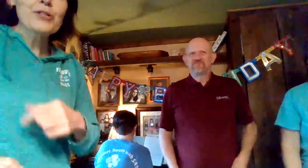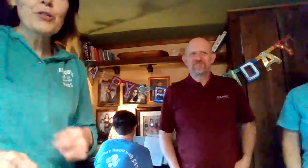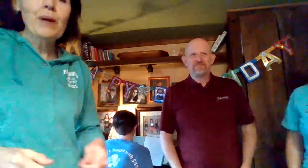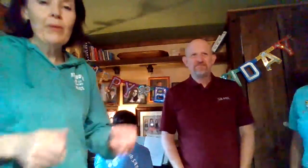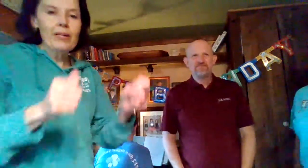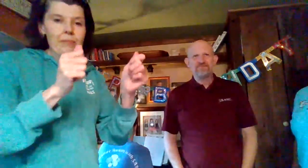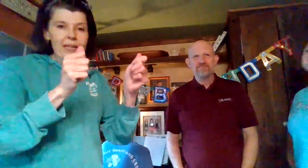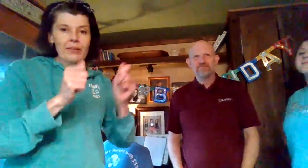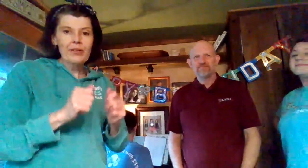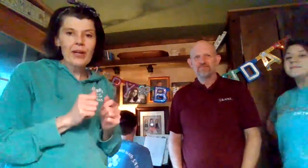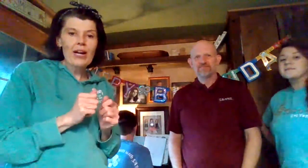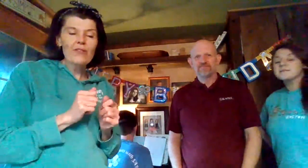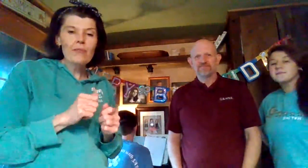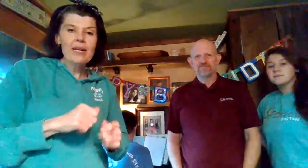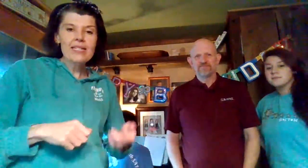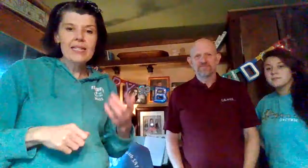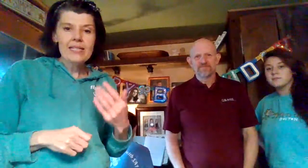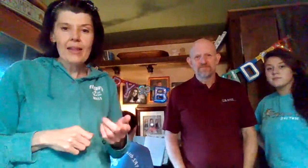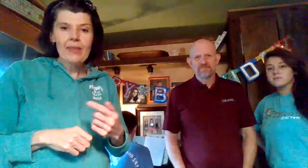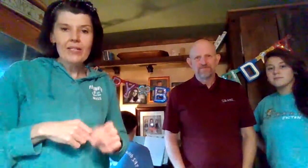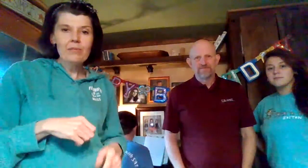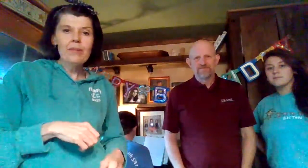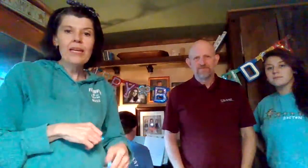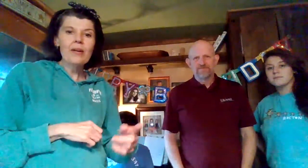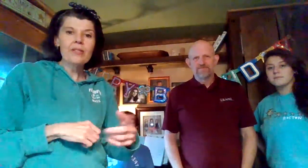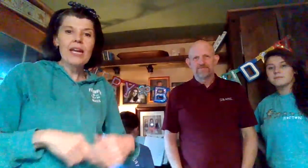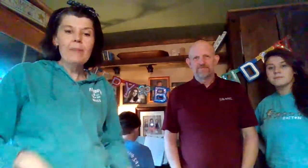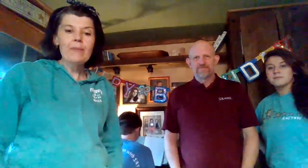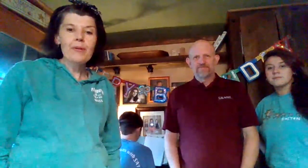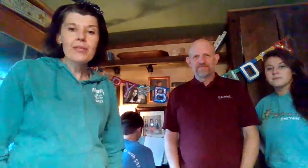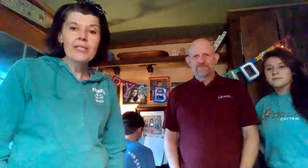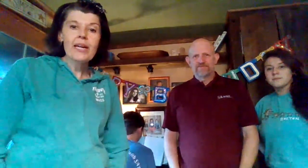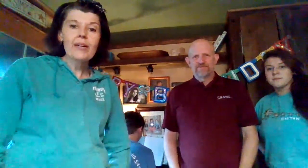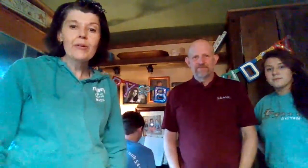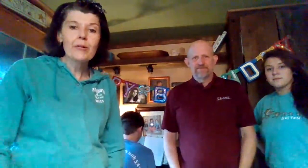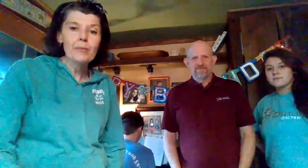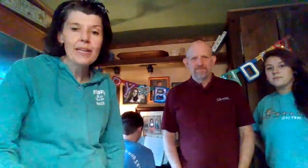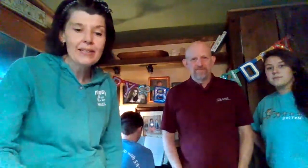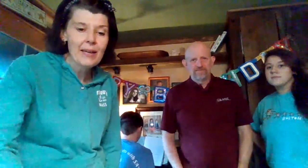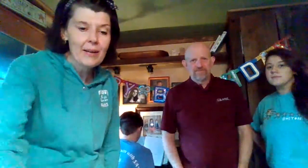you might want to make a little card for Mason. Send that to me or say happy birthday today at our Google Meet.